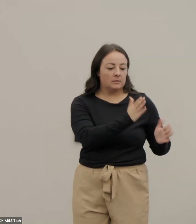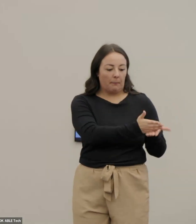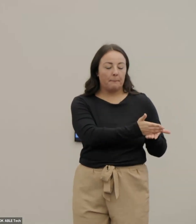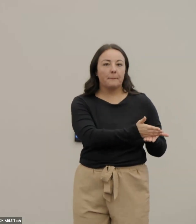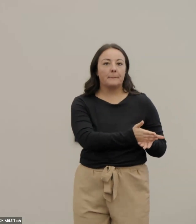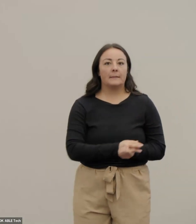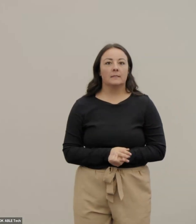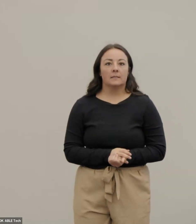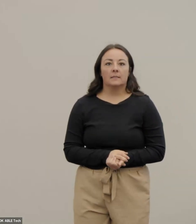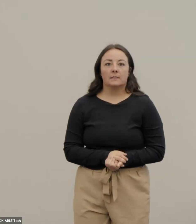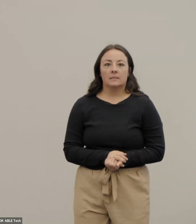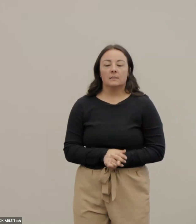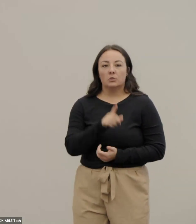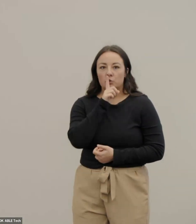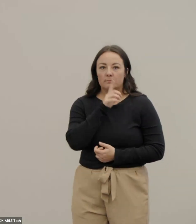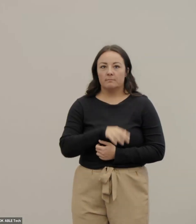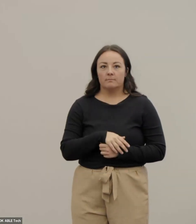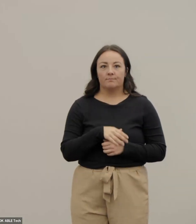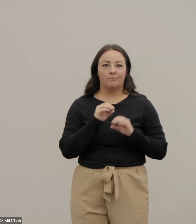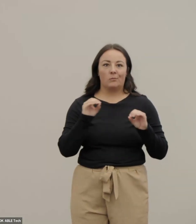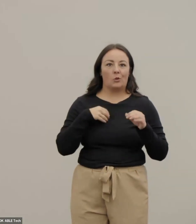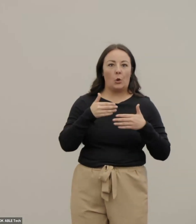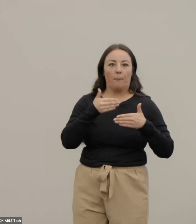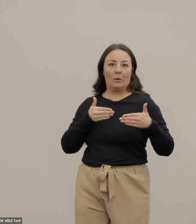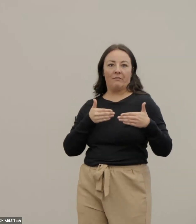No next heading. No previous heading.